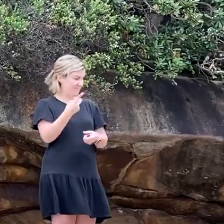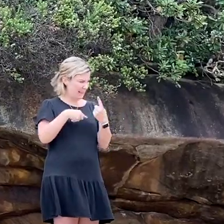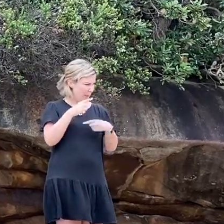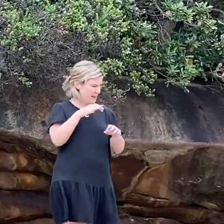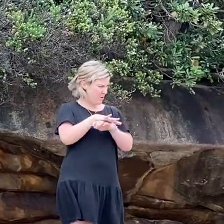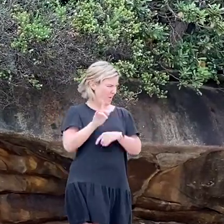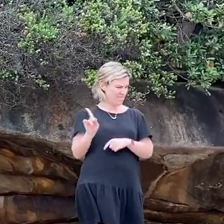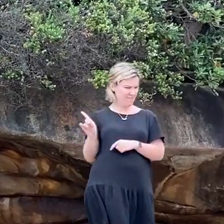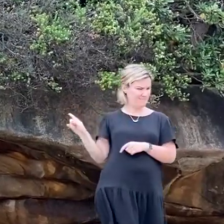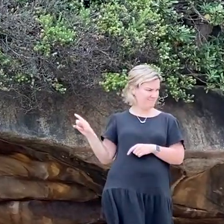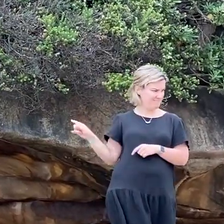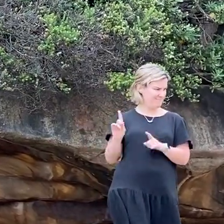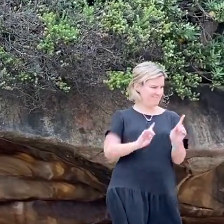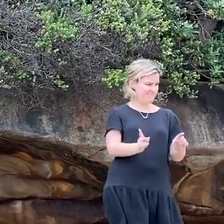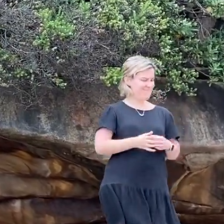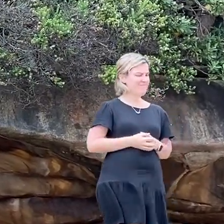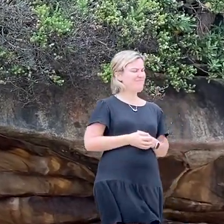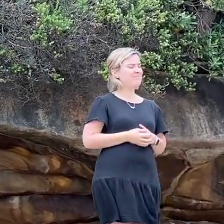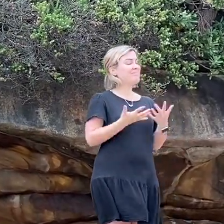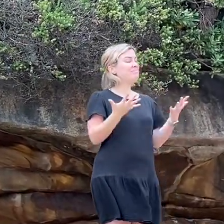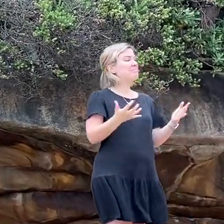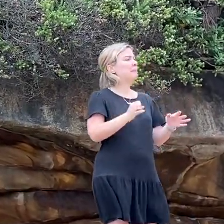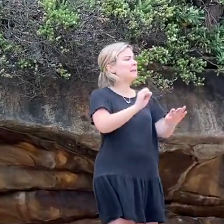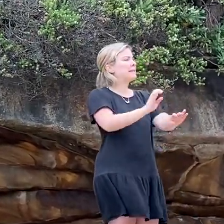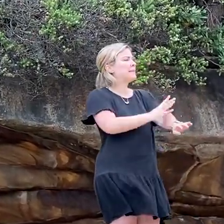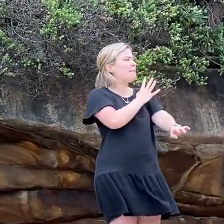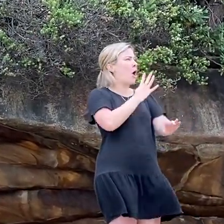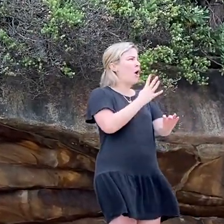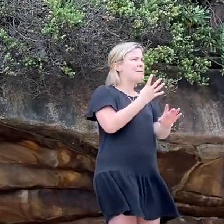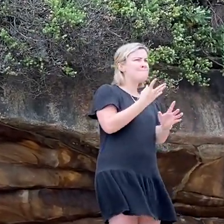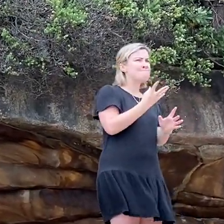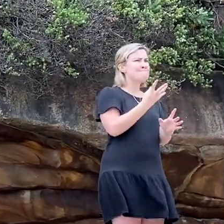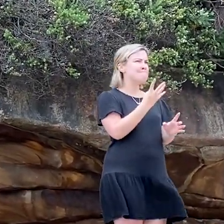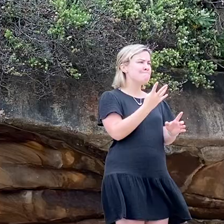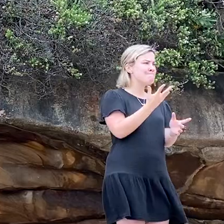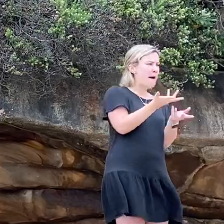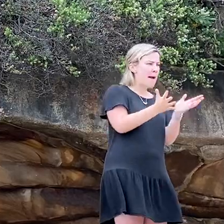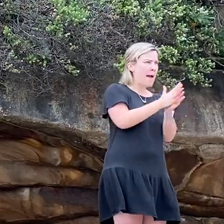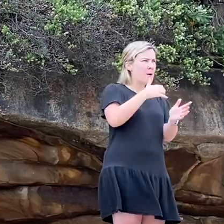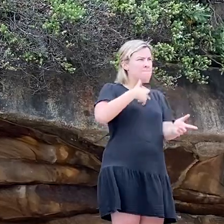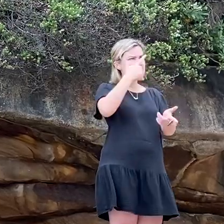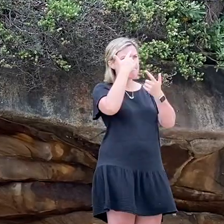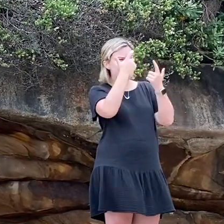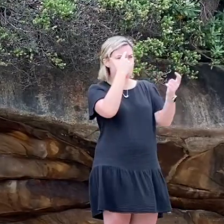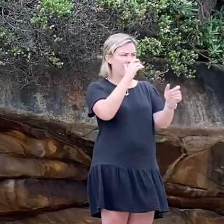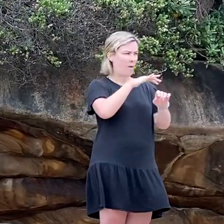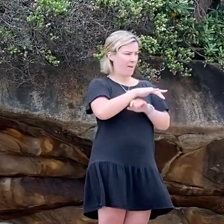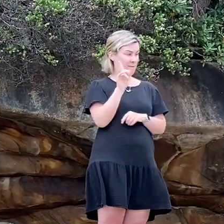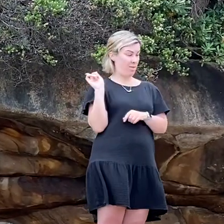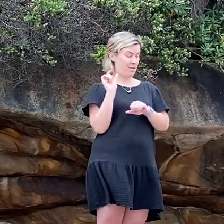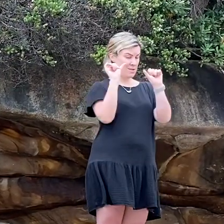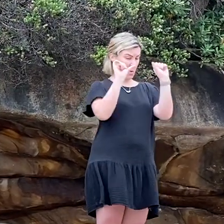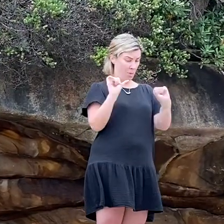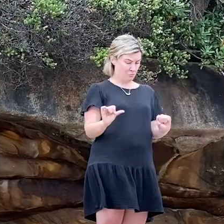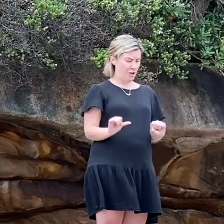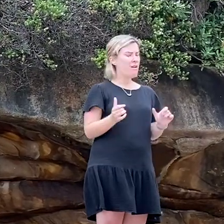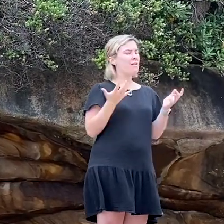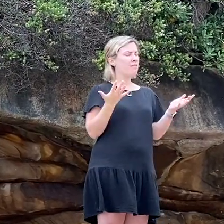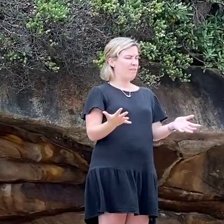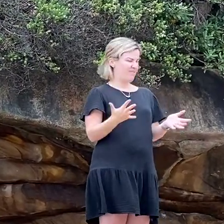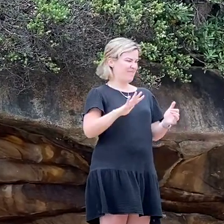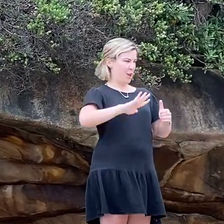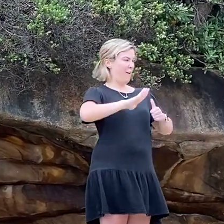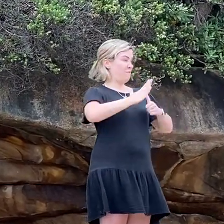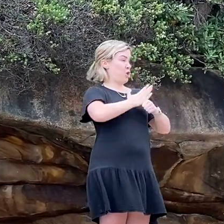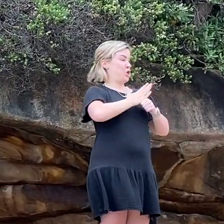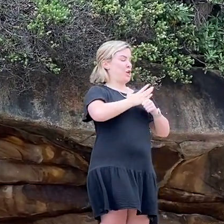Keeping the balance, the inspiration for this particular sculpture came, well, originally I'd